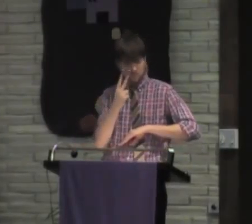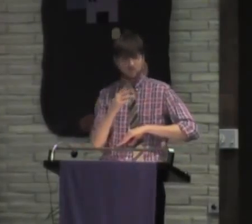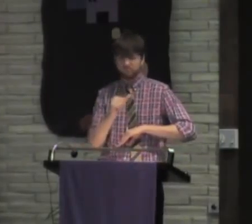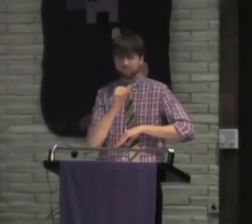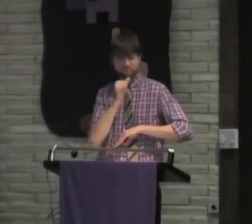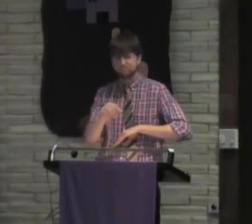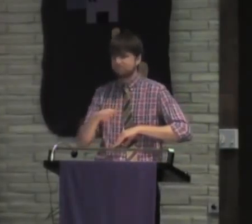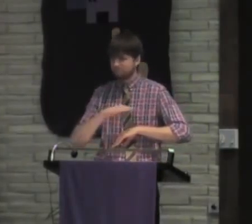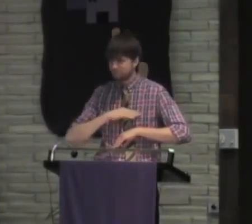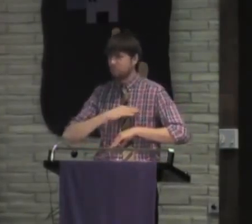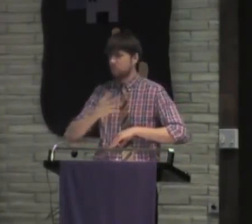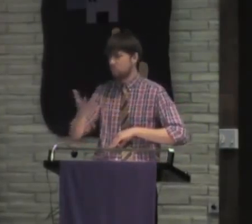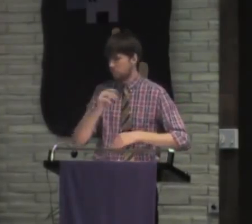be satisfied.